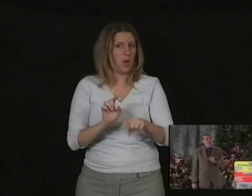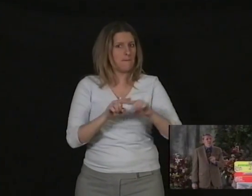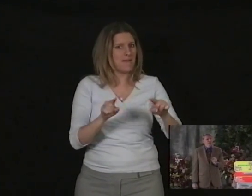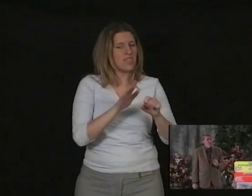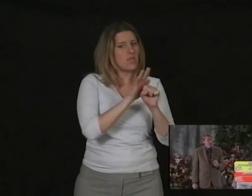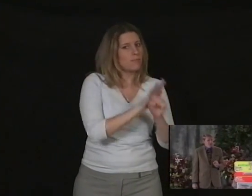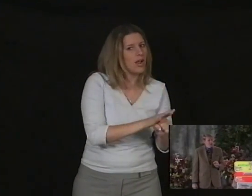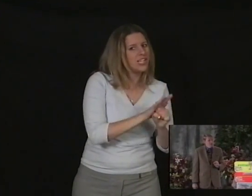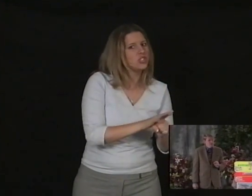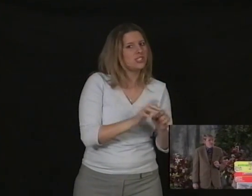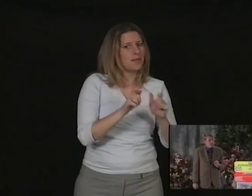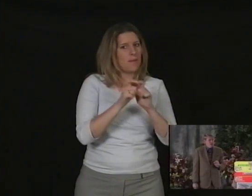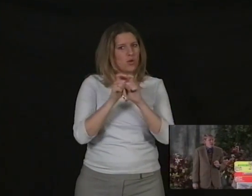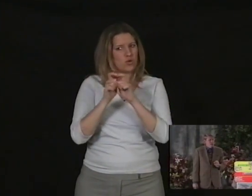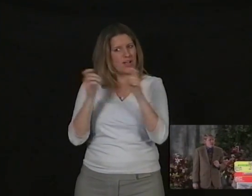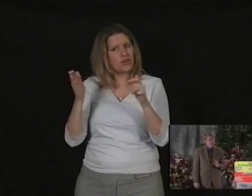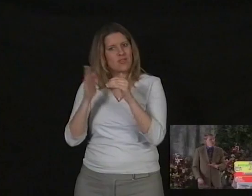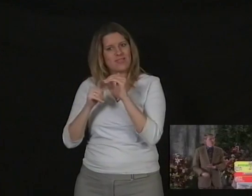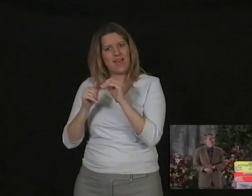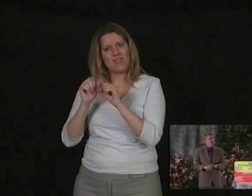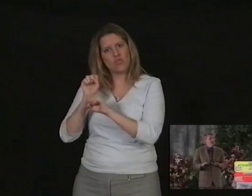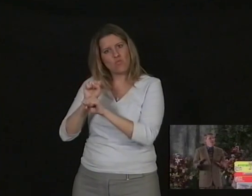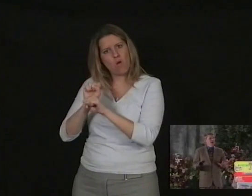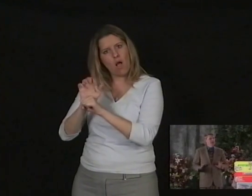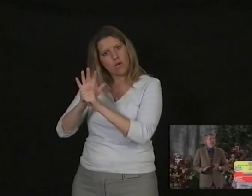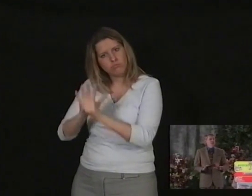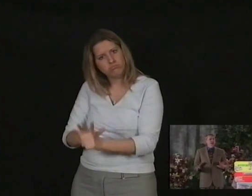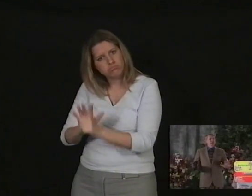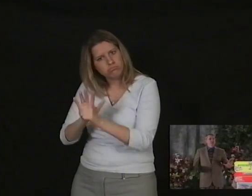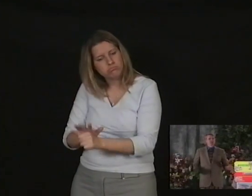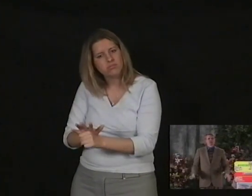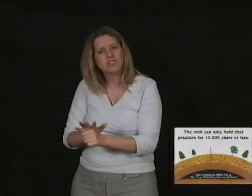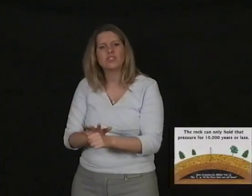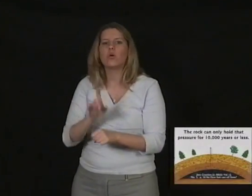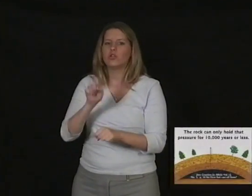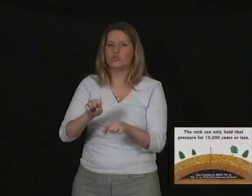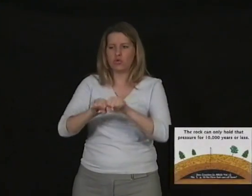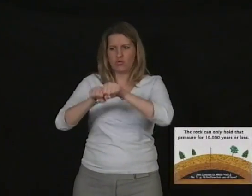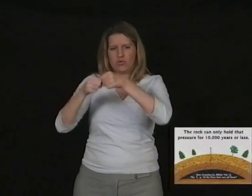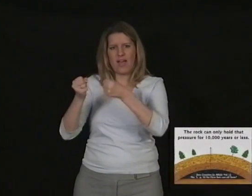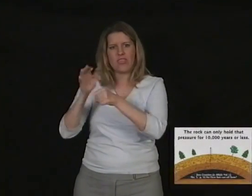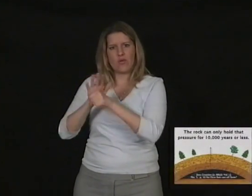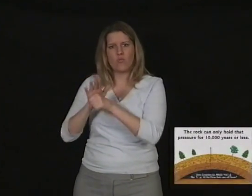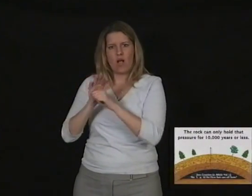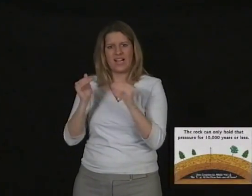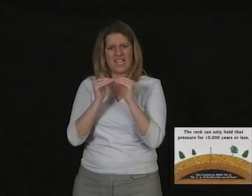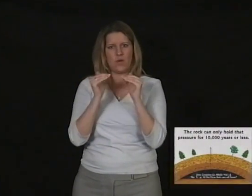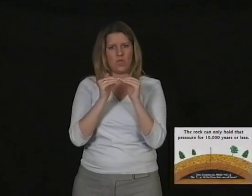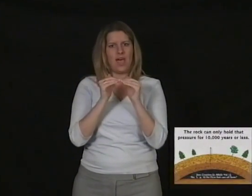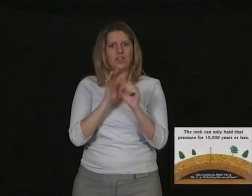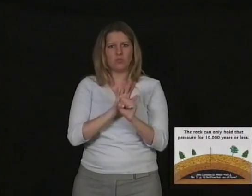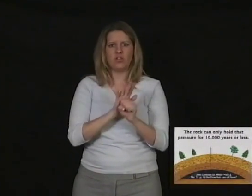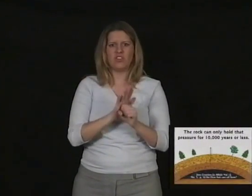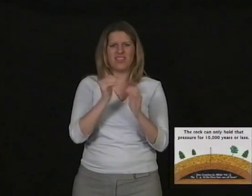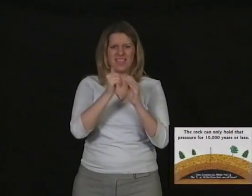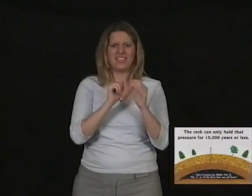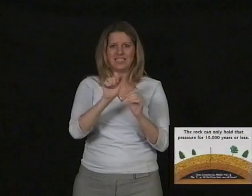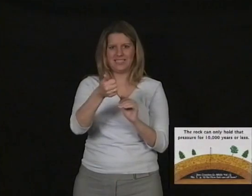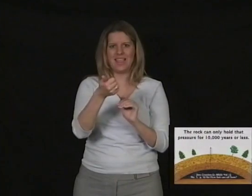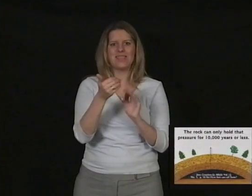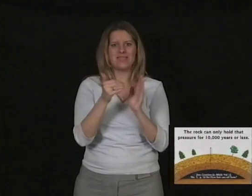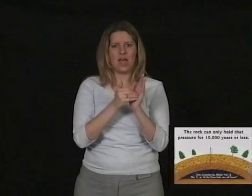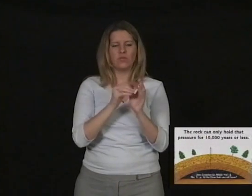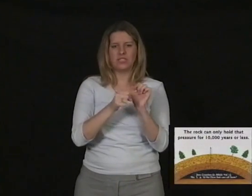the weight of overbearing rock. So this should have cracked the rock and equalized the pressure in less than 10,000 years.